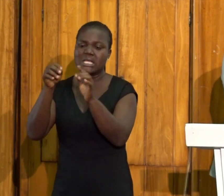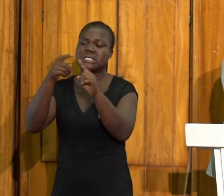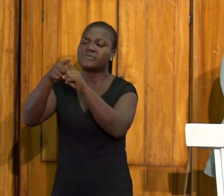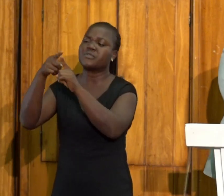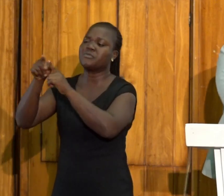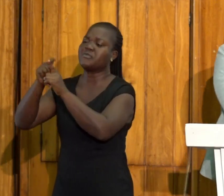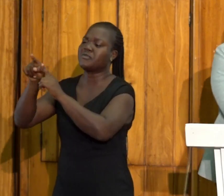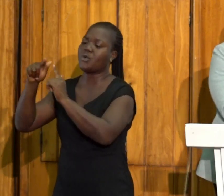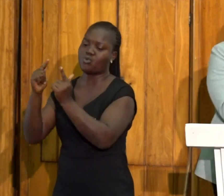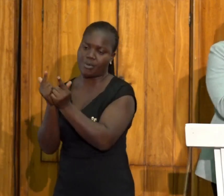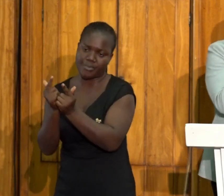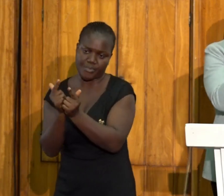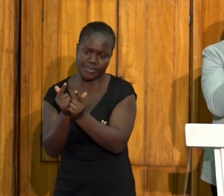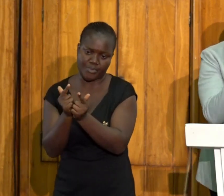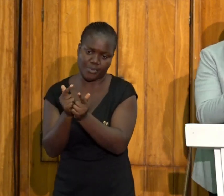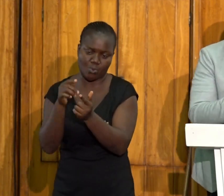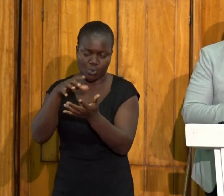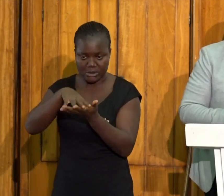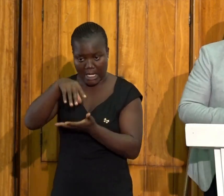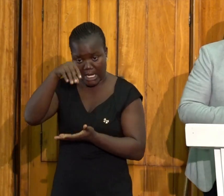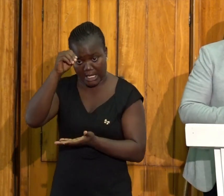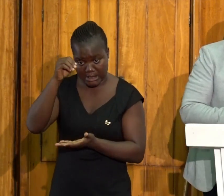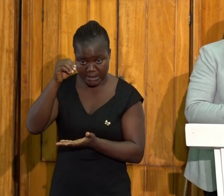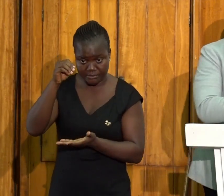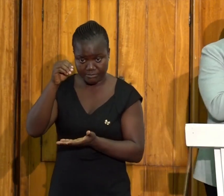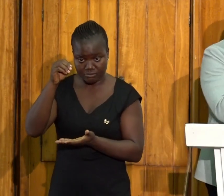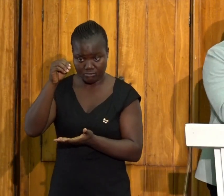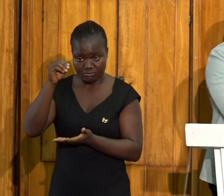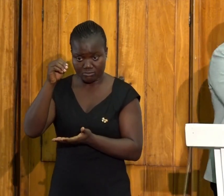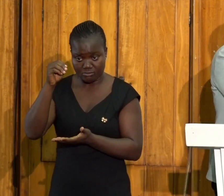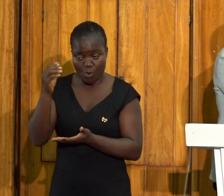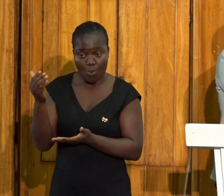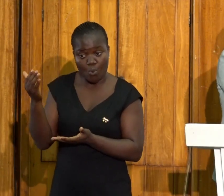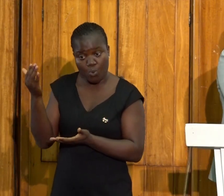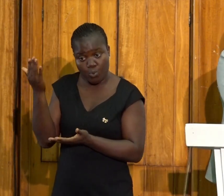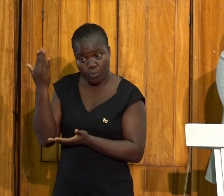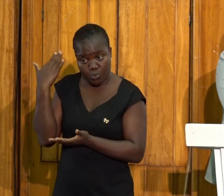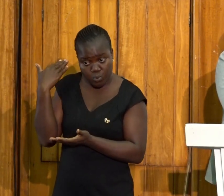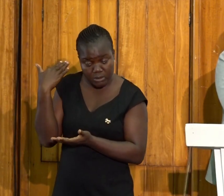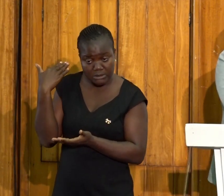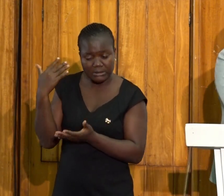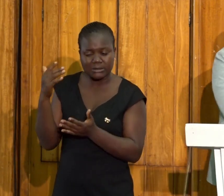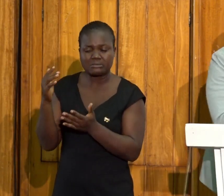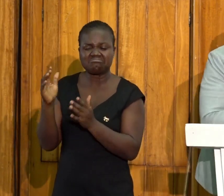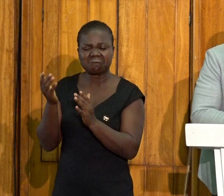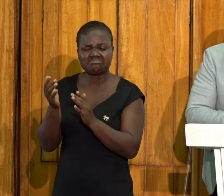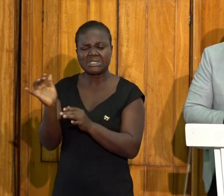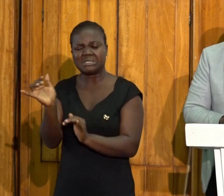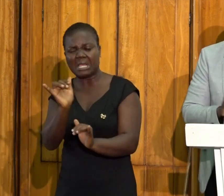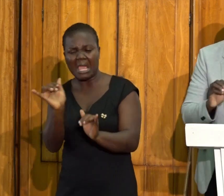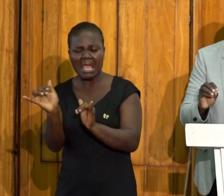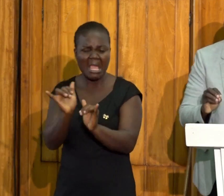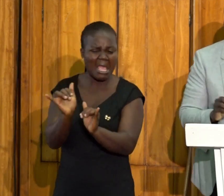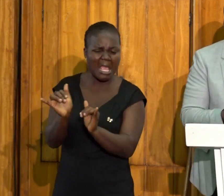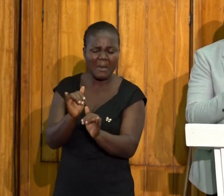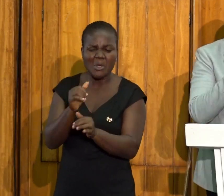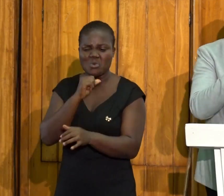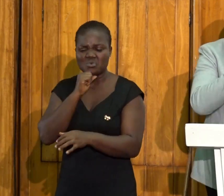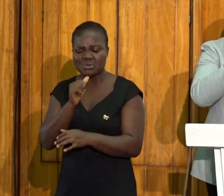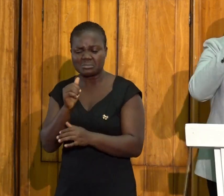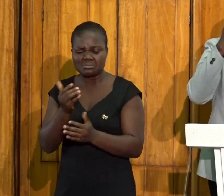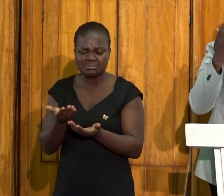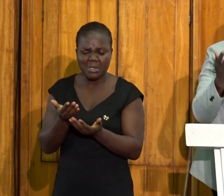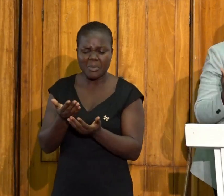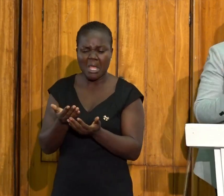were exposed to LAN versus those that were on oral were comparable and similar, and there were no concerns